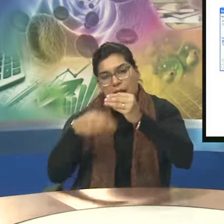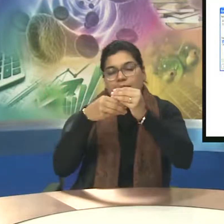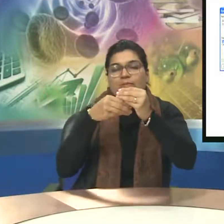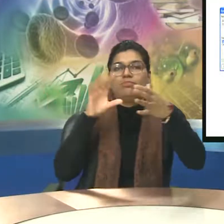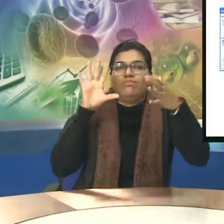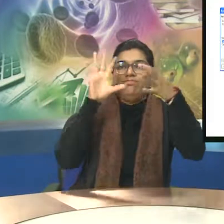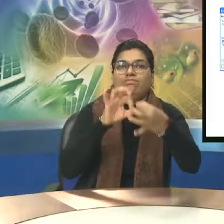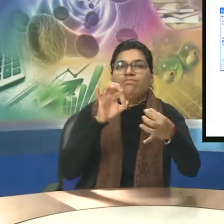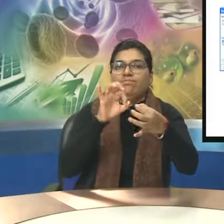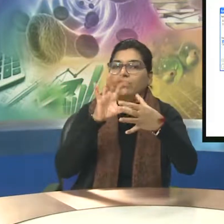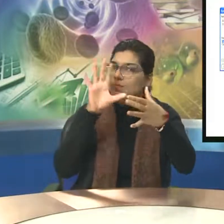error again.